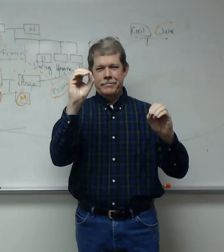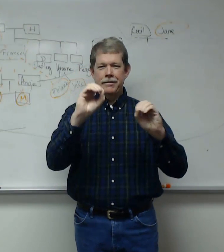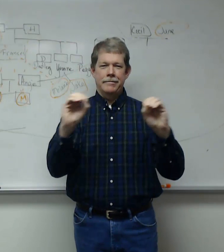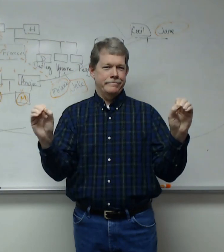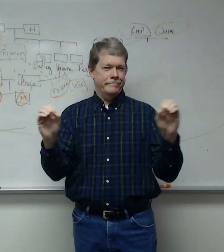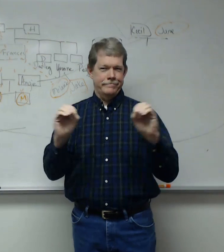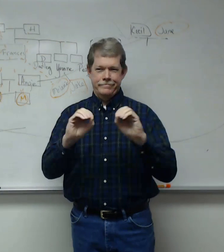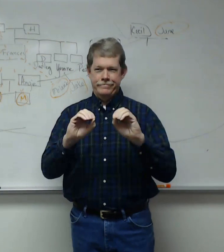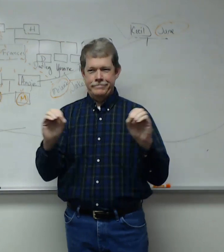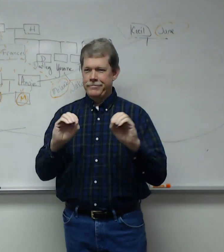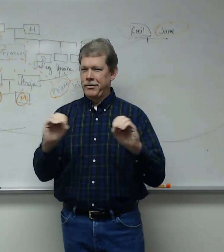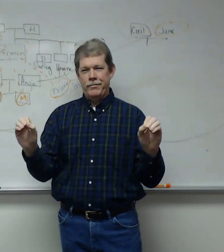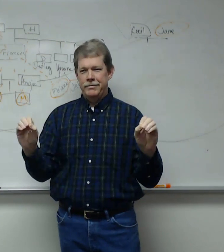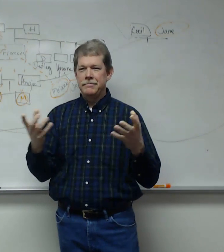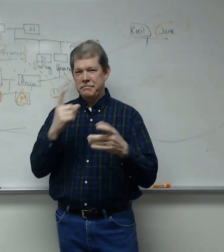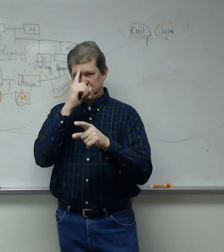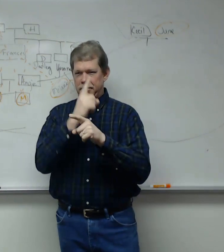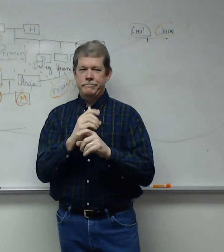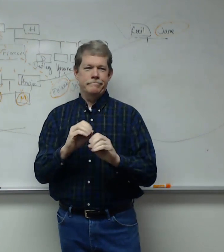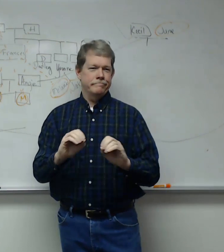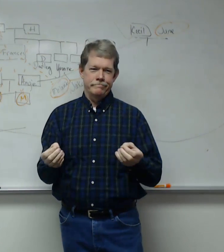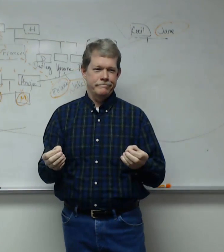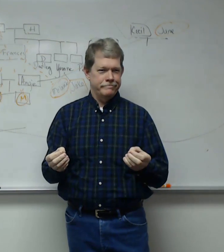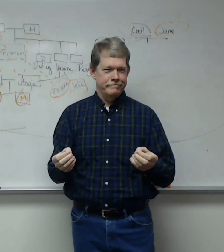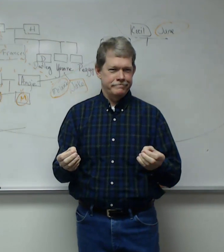No brothers. I have no brothers. Right.